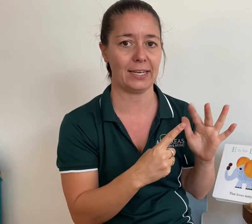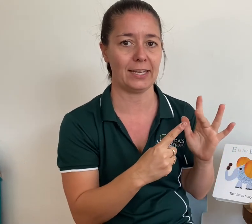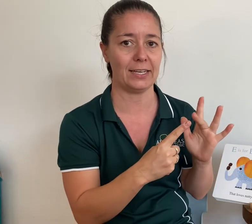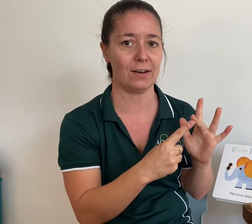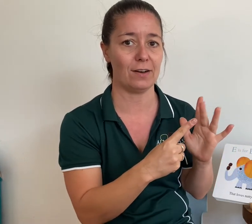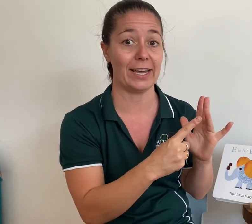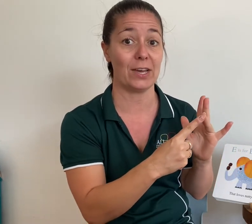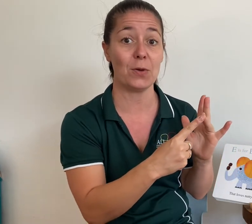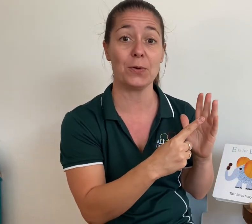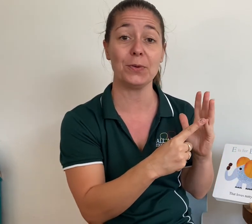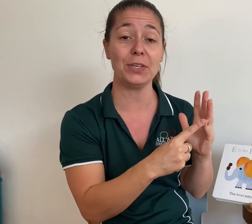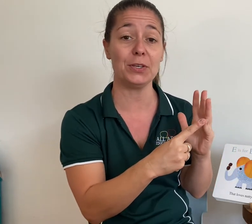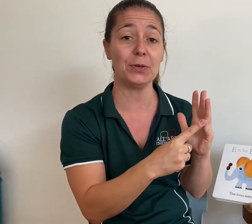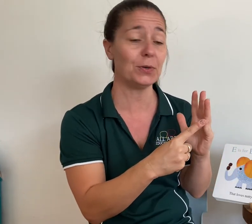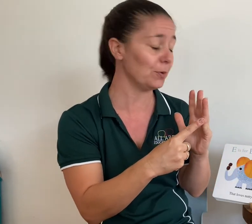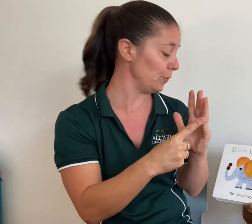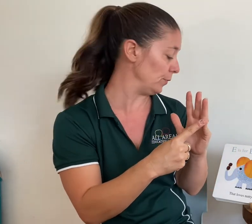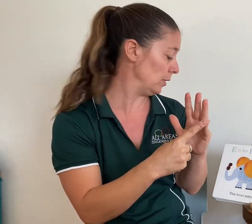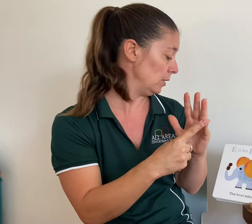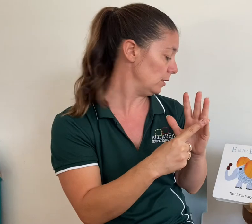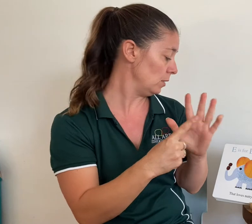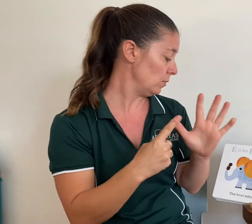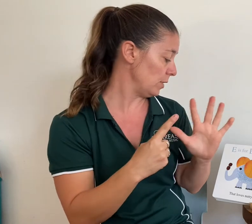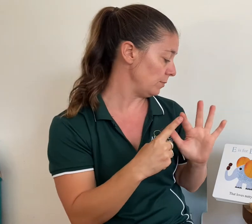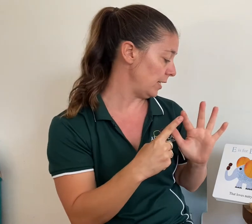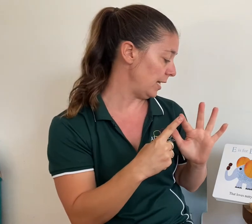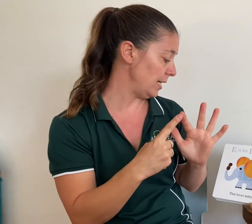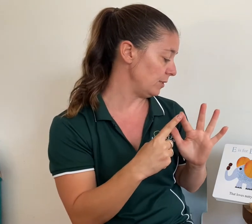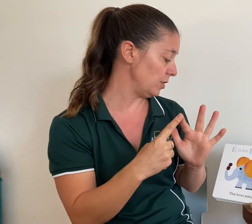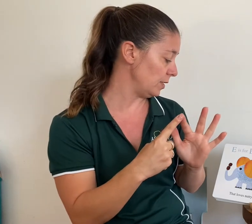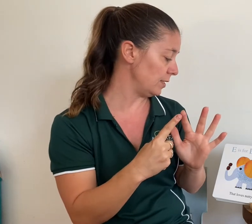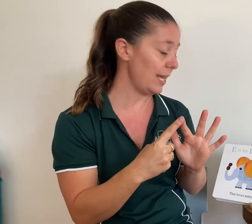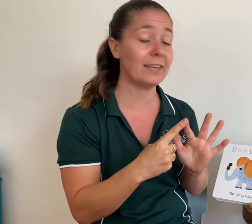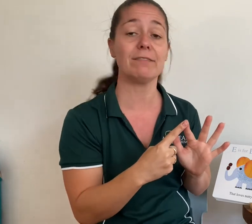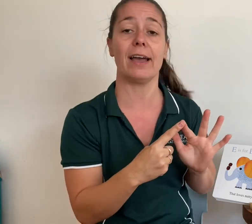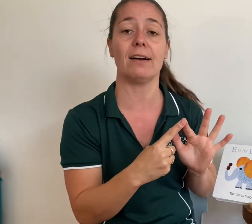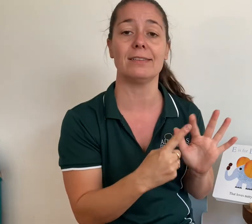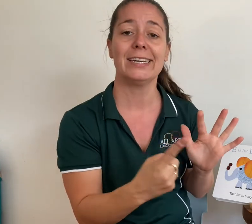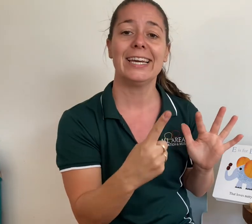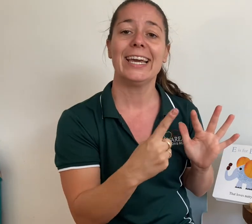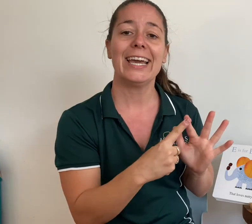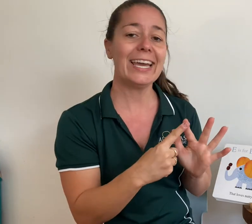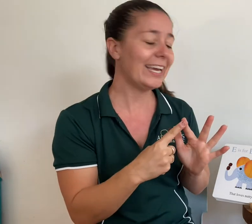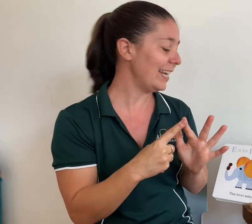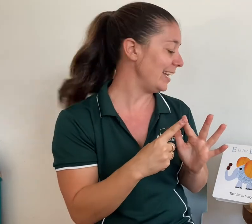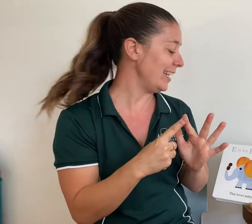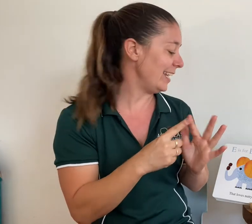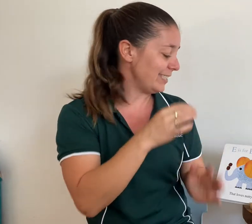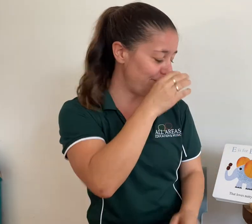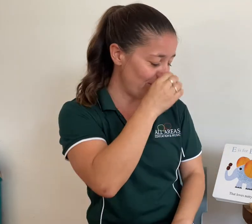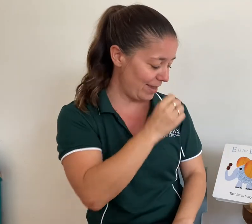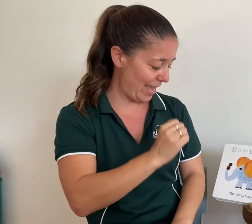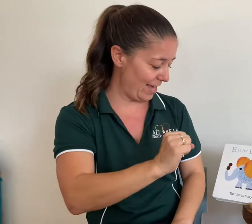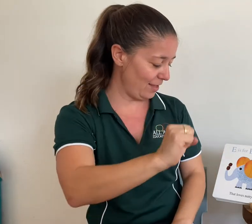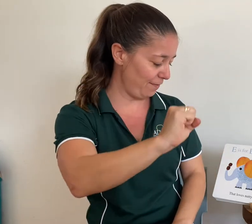E, I, O, U. We're up to E which is the second vowel. E is for elephant